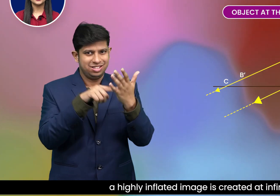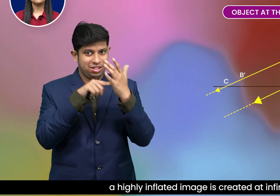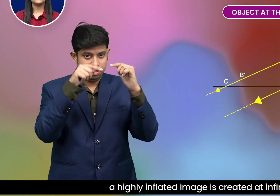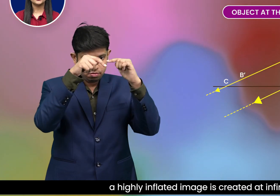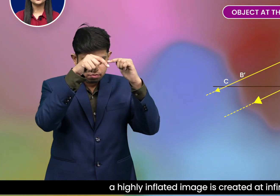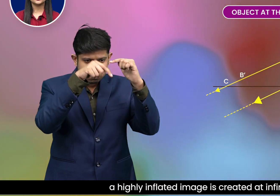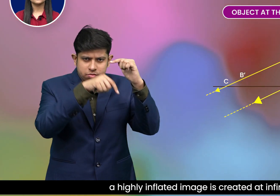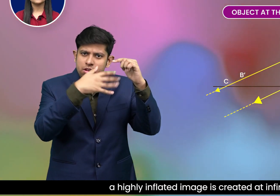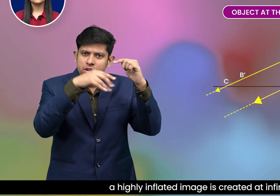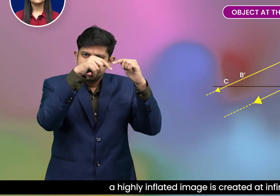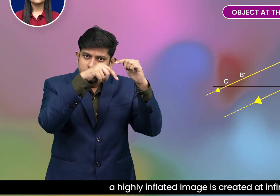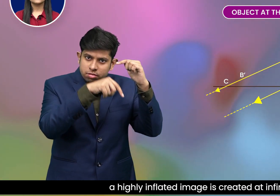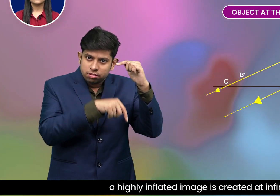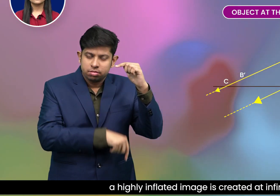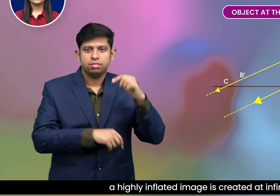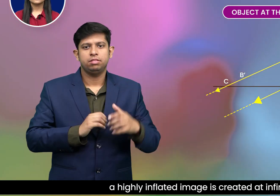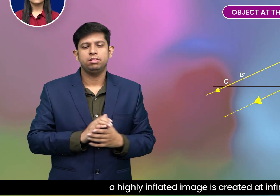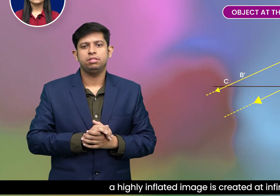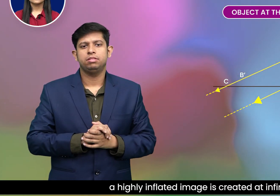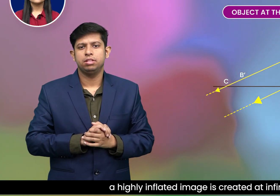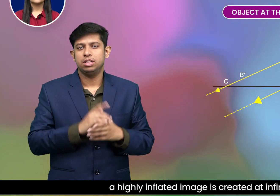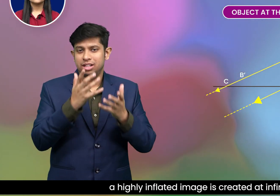at infinity.